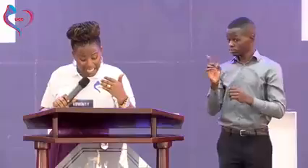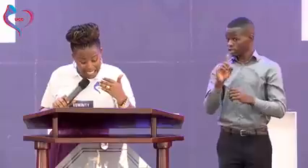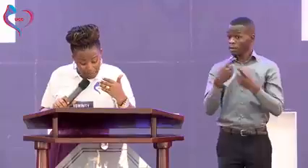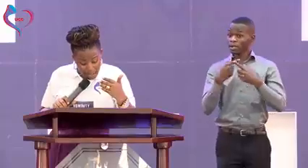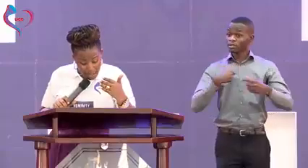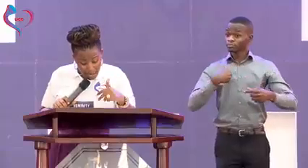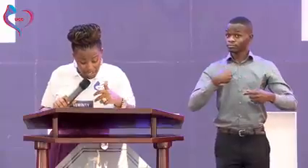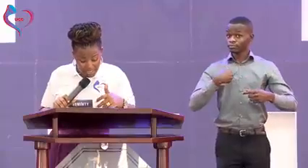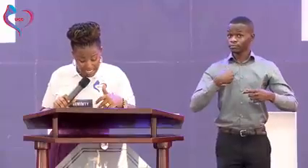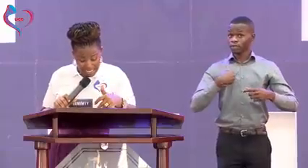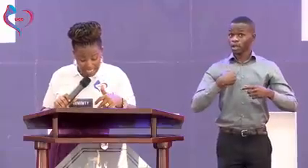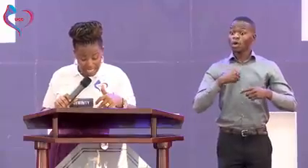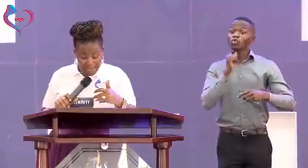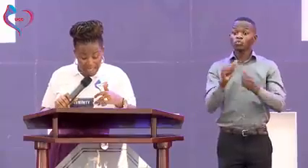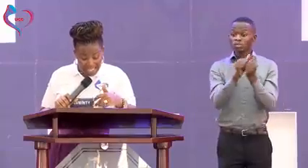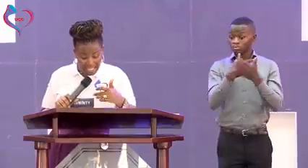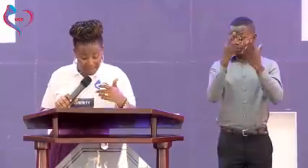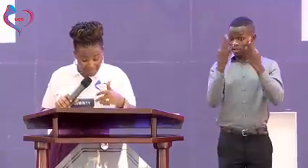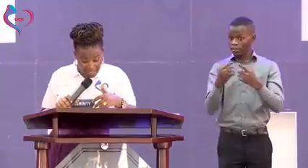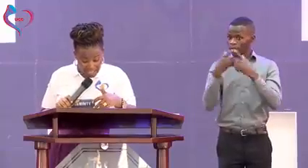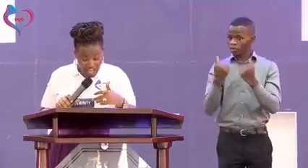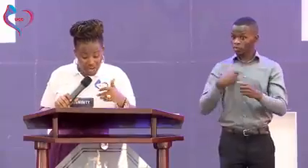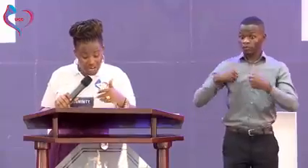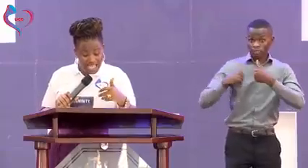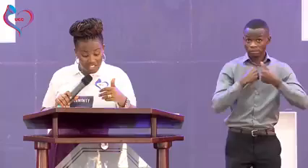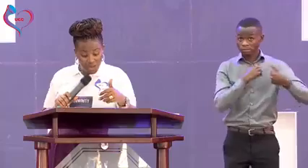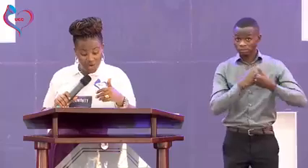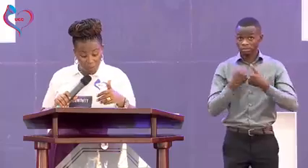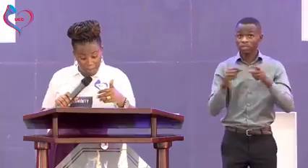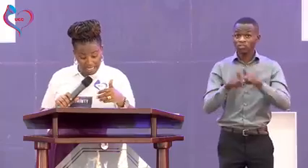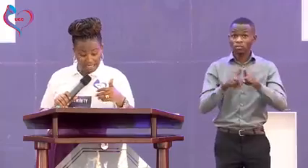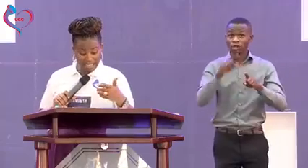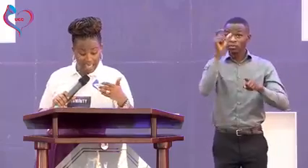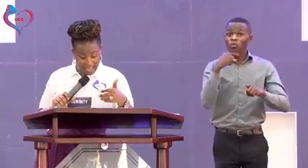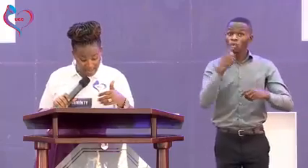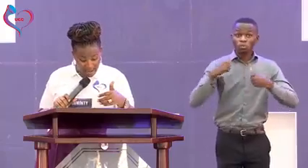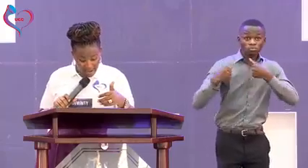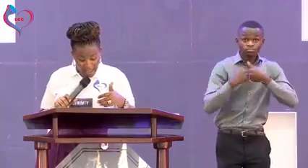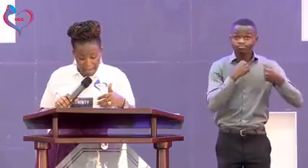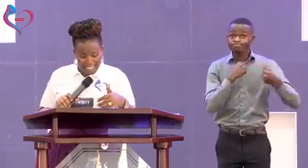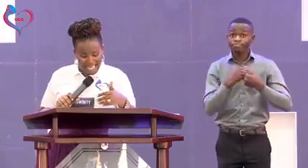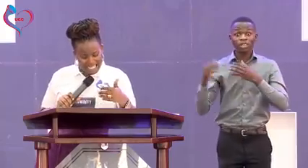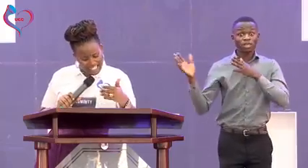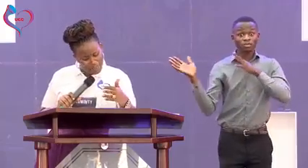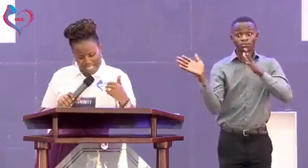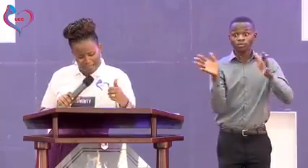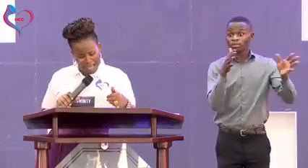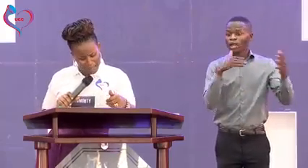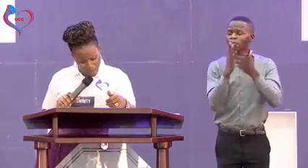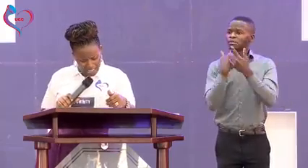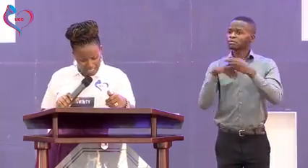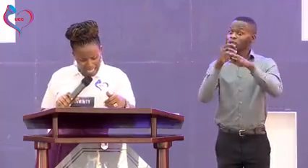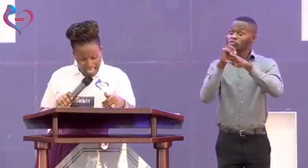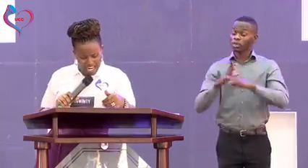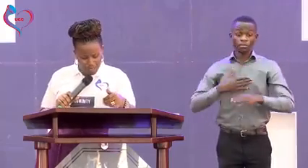but I not with certainty. Thus I fight, not as one who beats the air, but I discipline